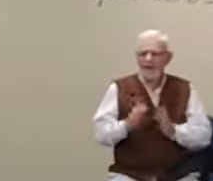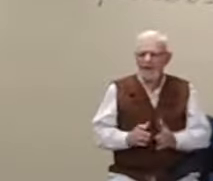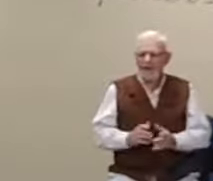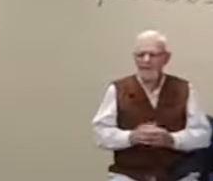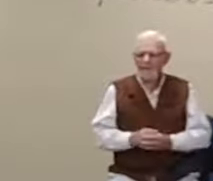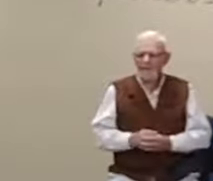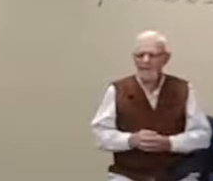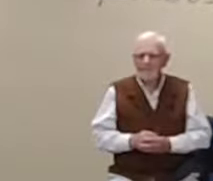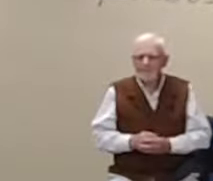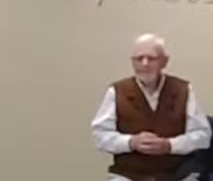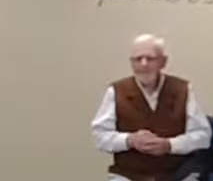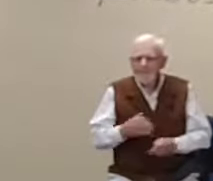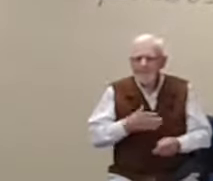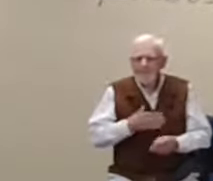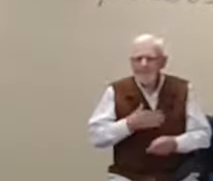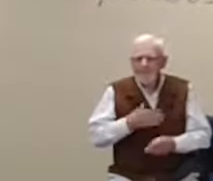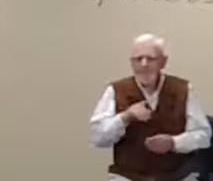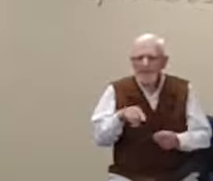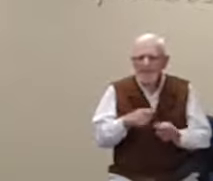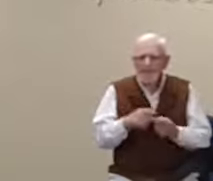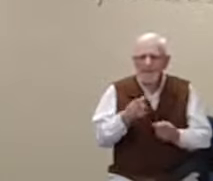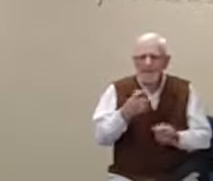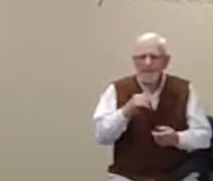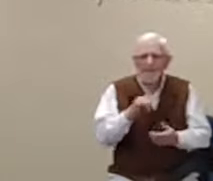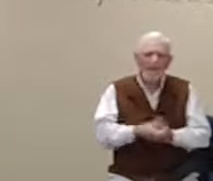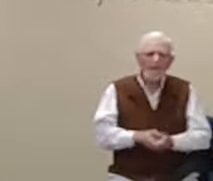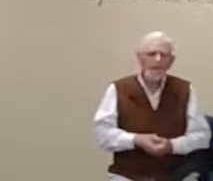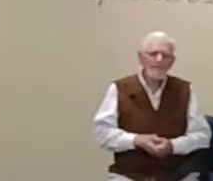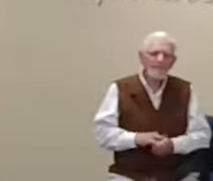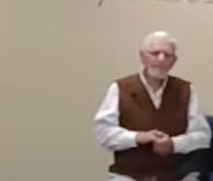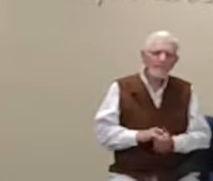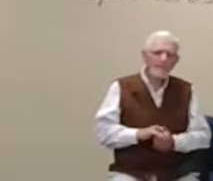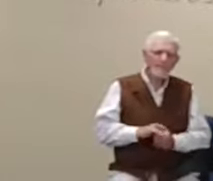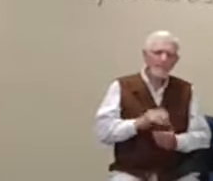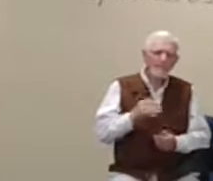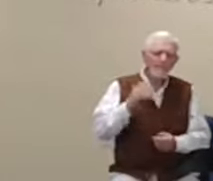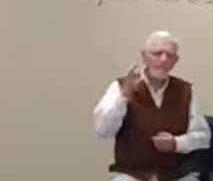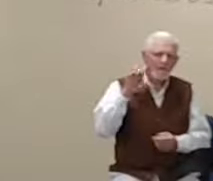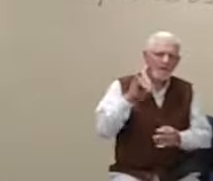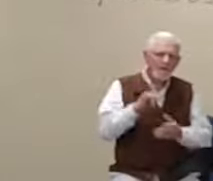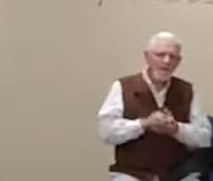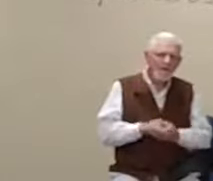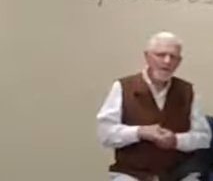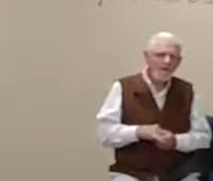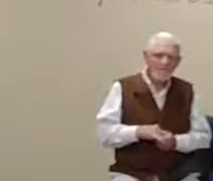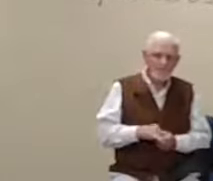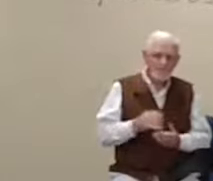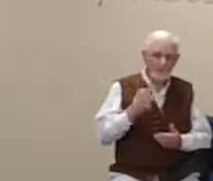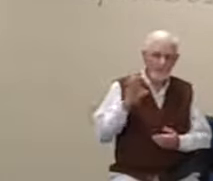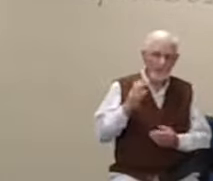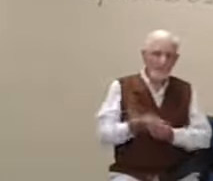Amen. I was kind of happy whenever he said that. I thought, okay, well, yeah. He hasn't heard a preacher preach. He's going to hear it this morning.